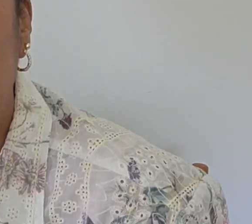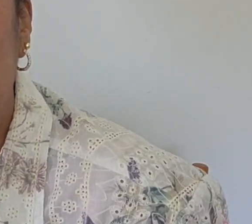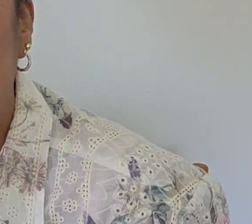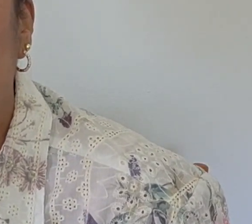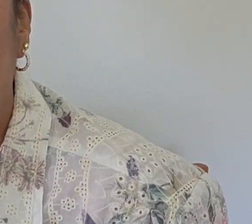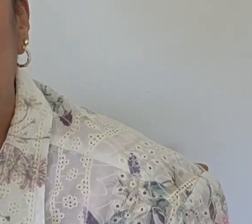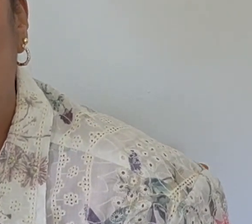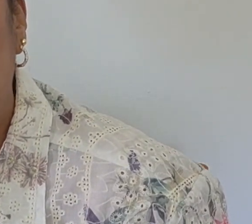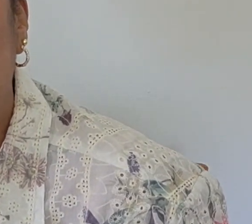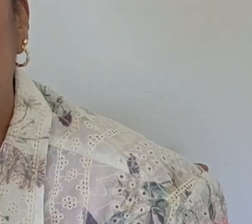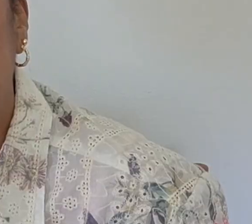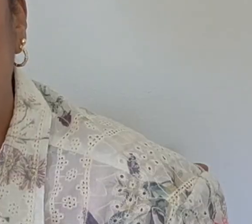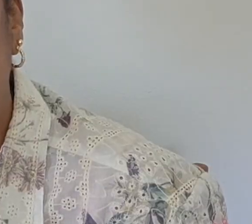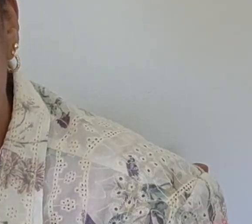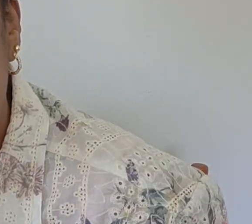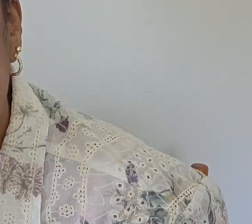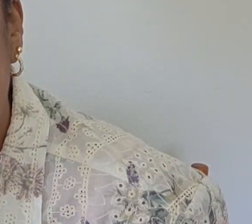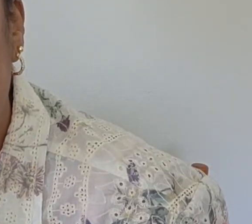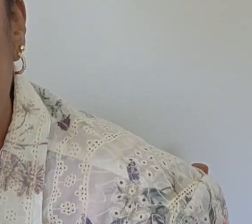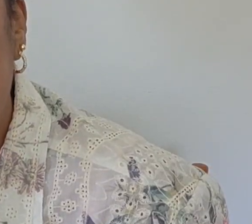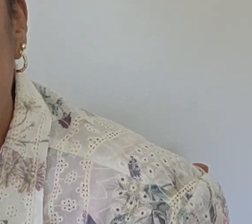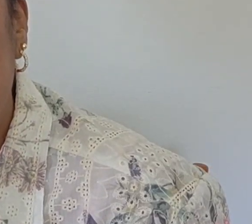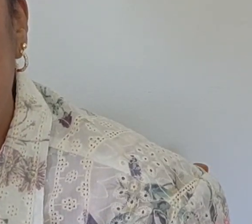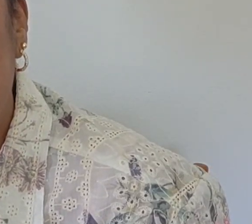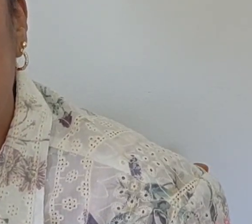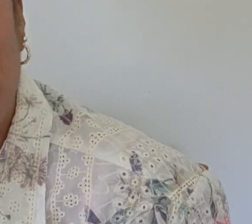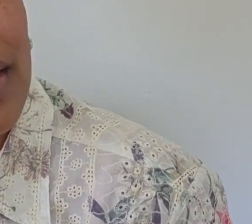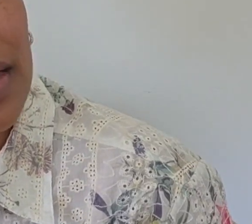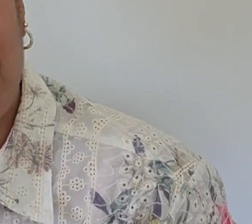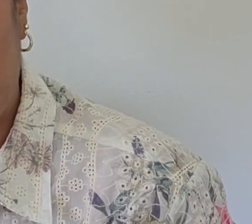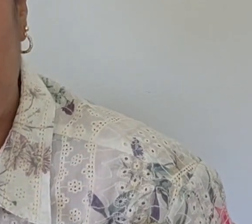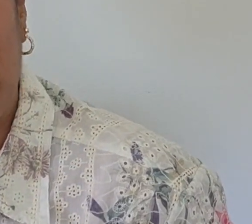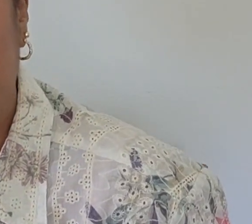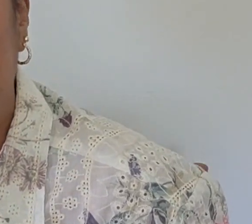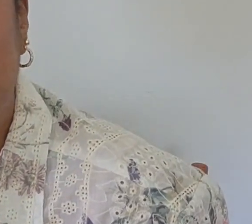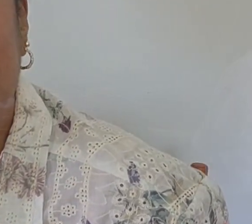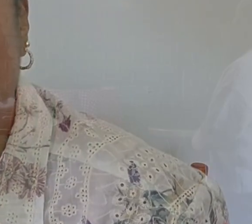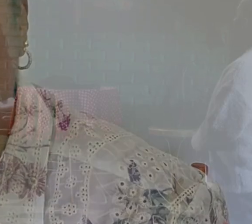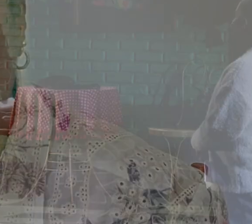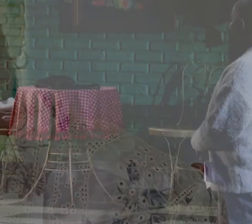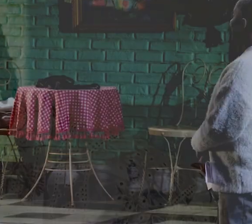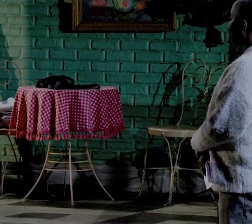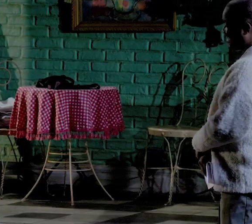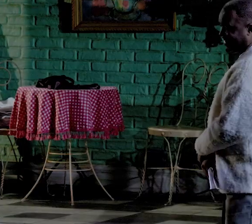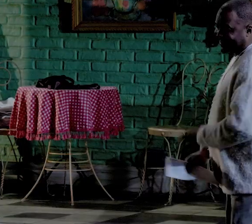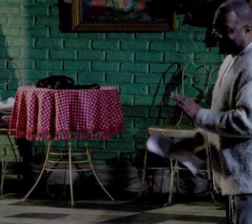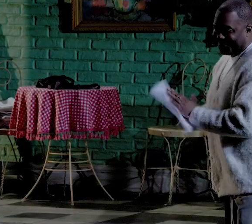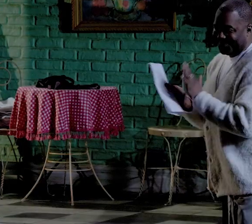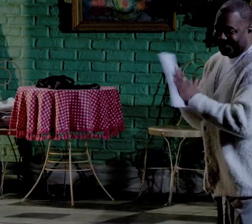that is so that the audience can enjoy this family.